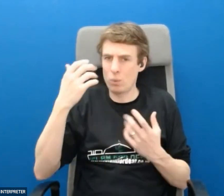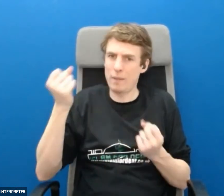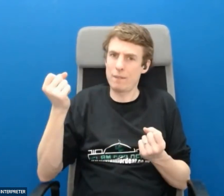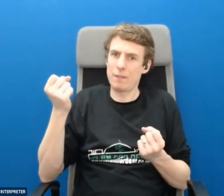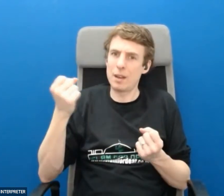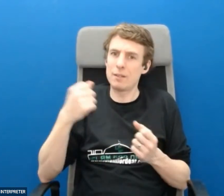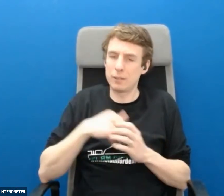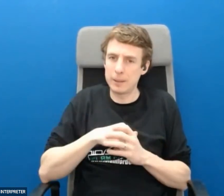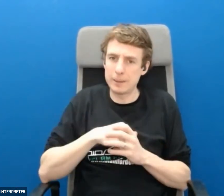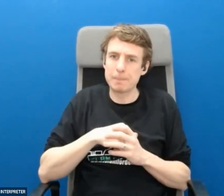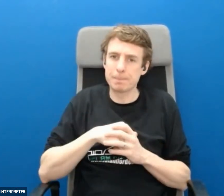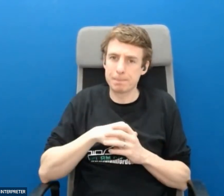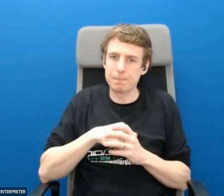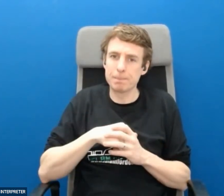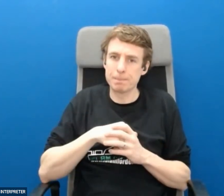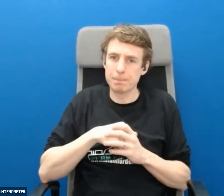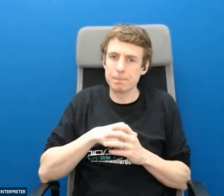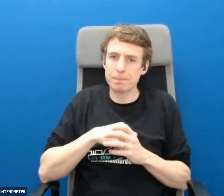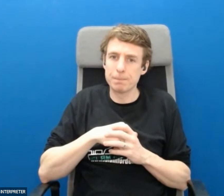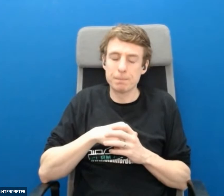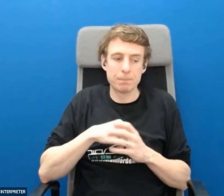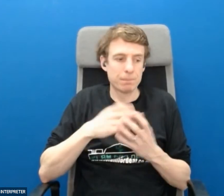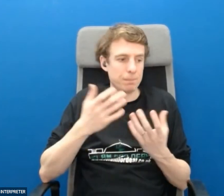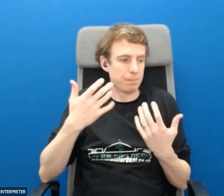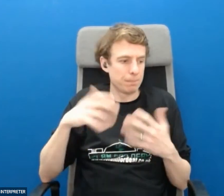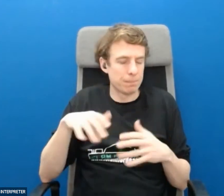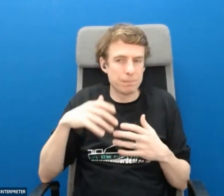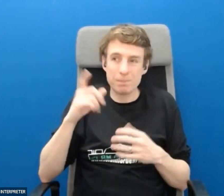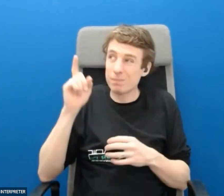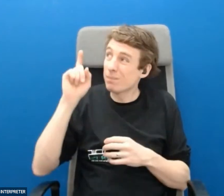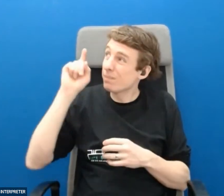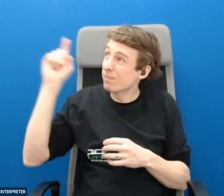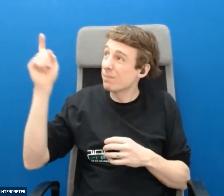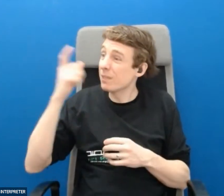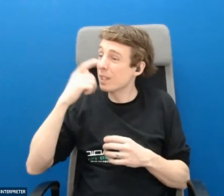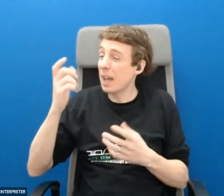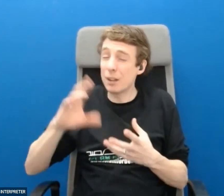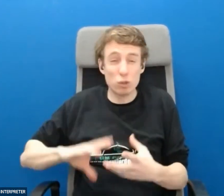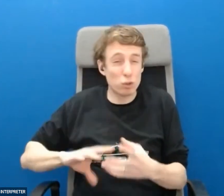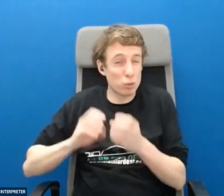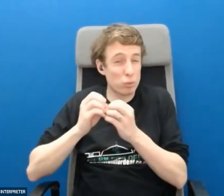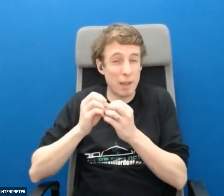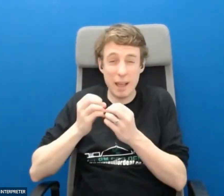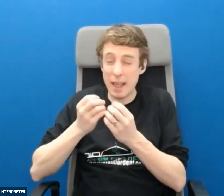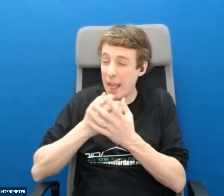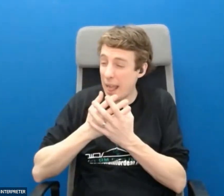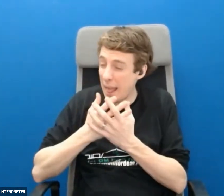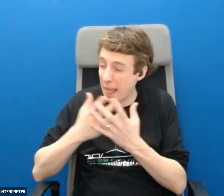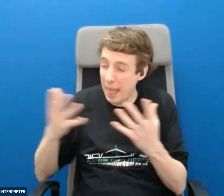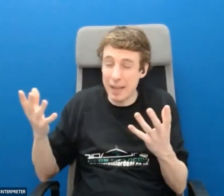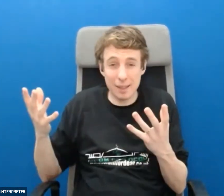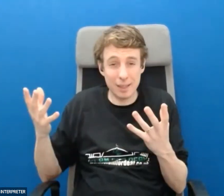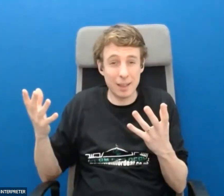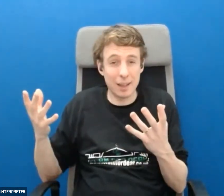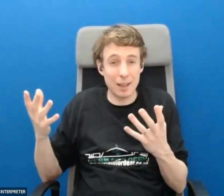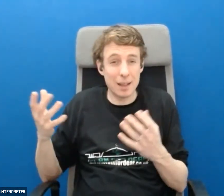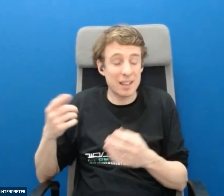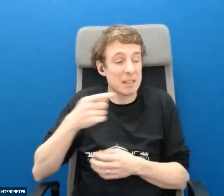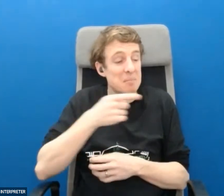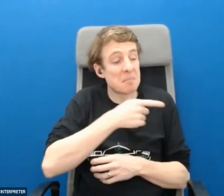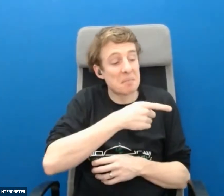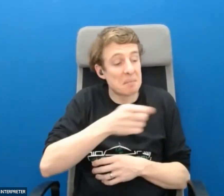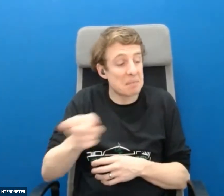created all of these intricate things, yet mankind and people, they cannot create even the lowly